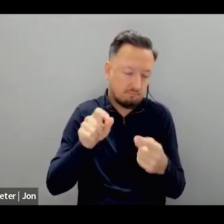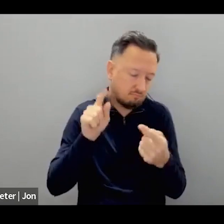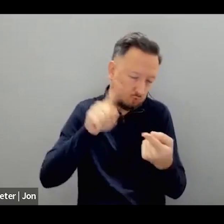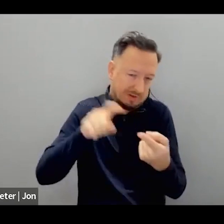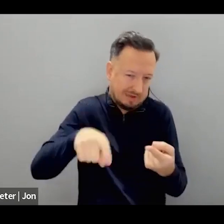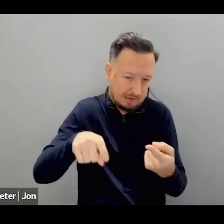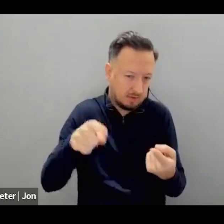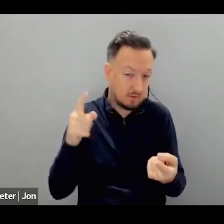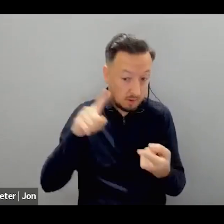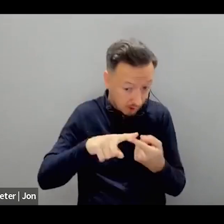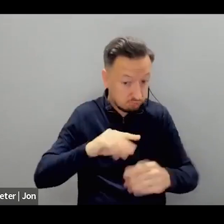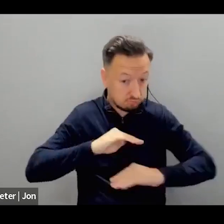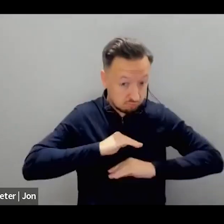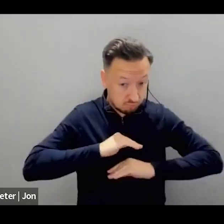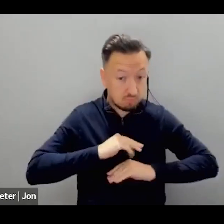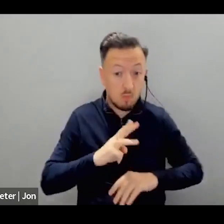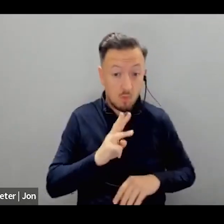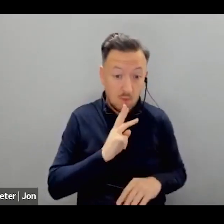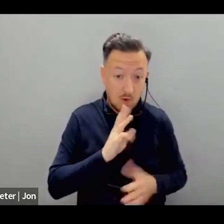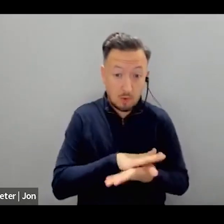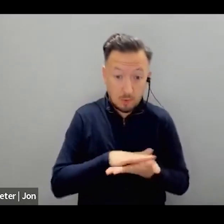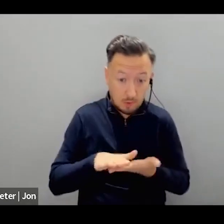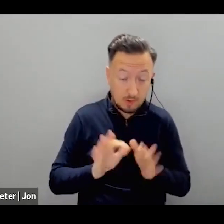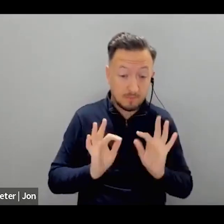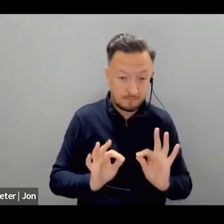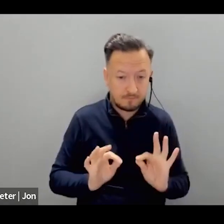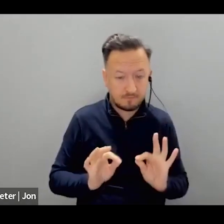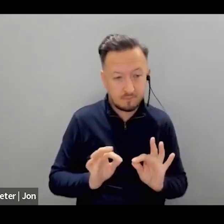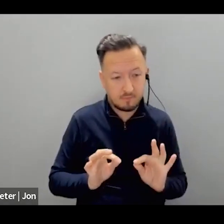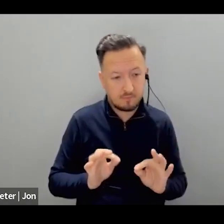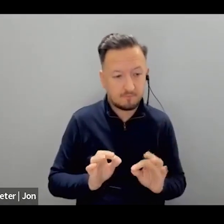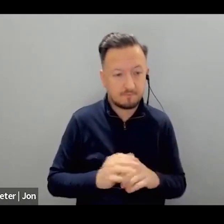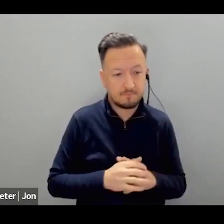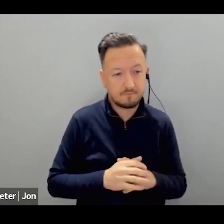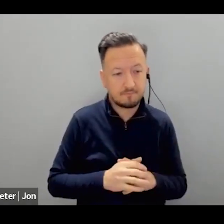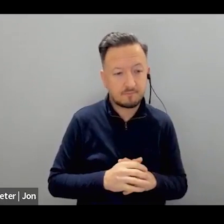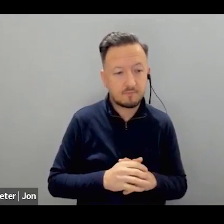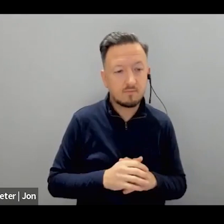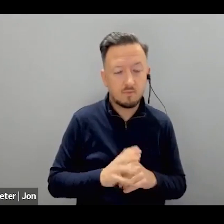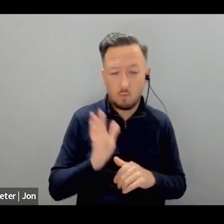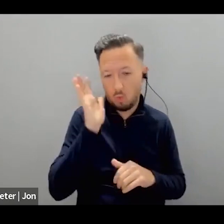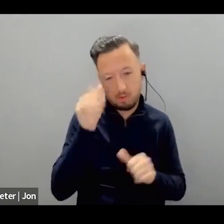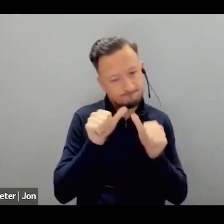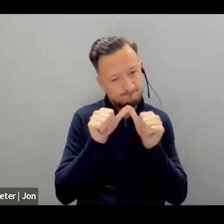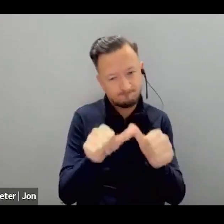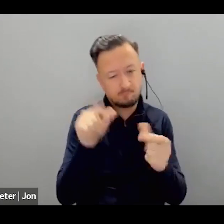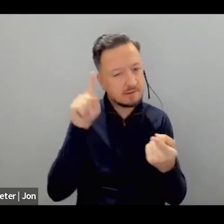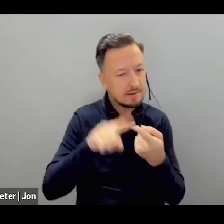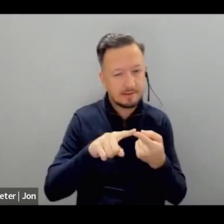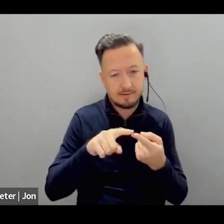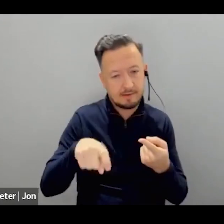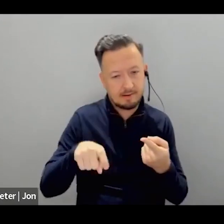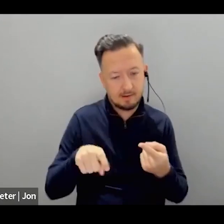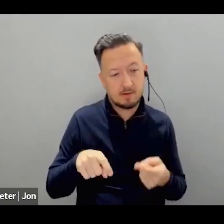point that we can test and show and demonstrate that our water is safe for our students for consumption. We'll do that as long as it takes. In terms